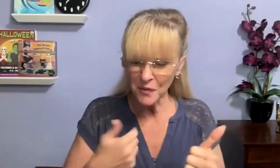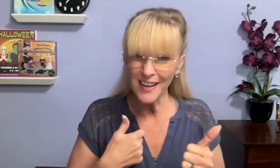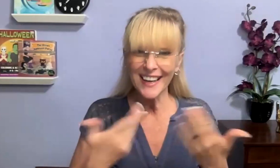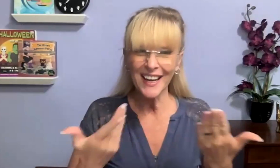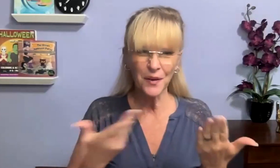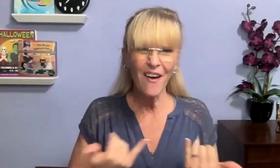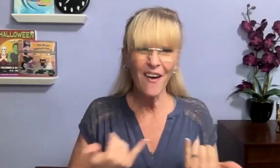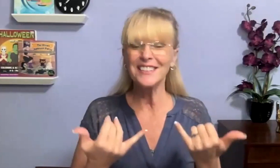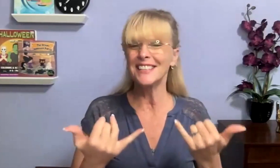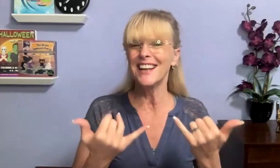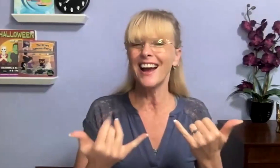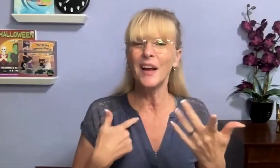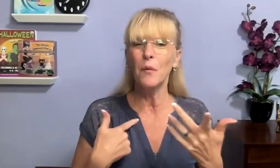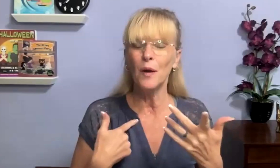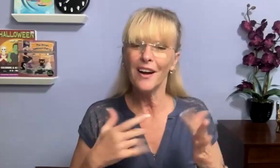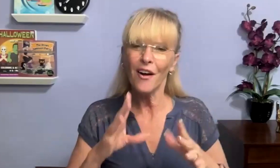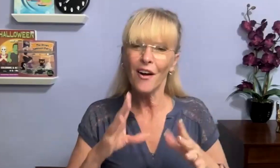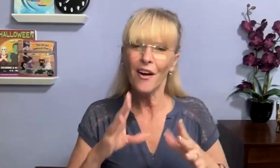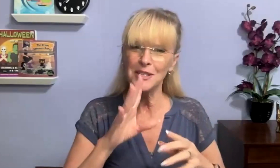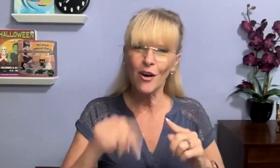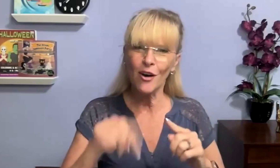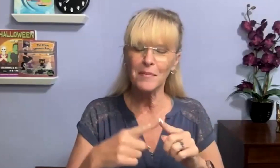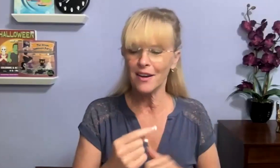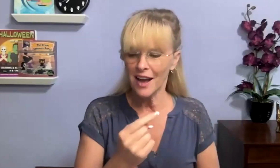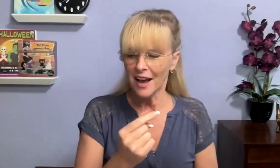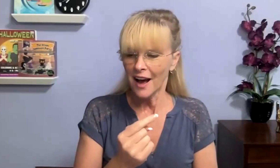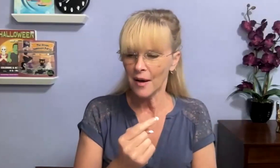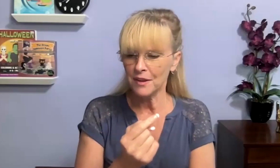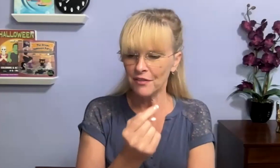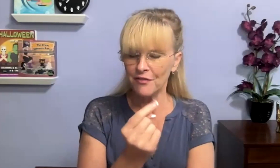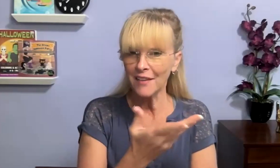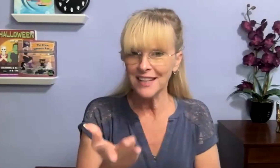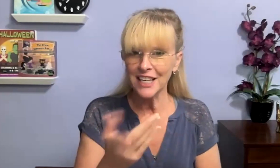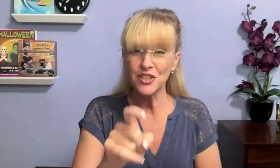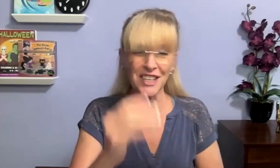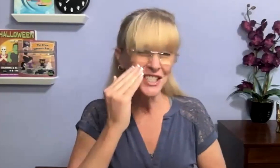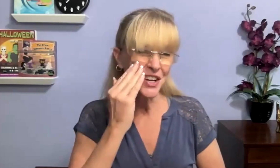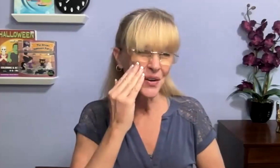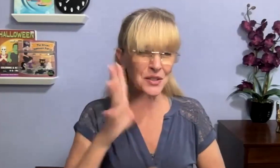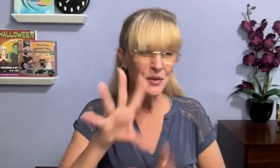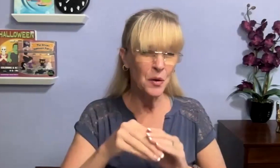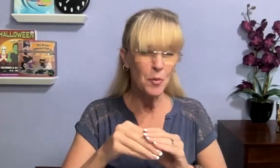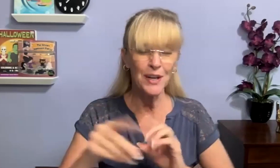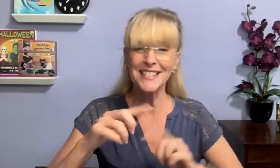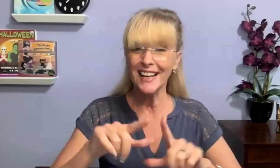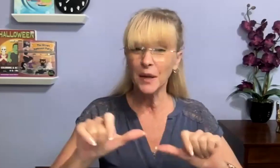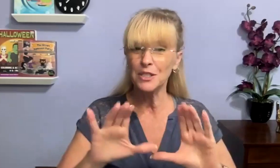everyone. Here we are tonight, and we are going to be talking about the 5 things you need to know to incorporate sign language